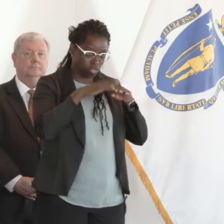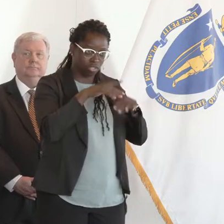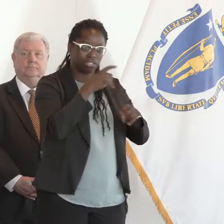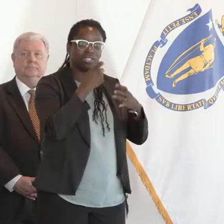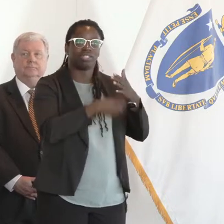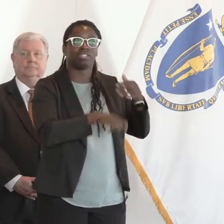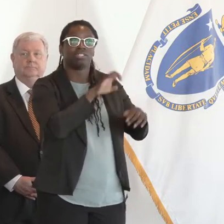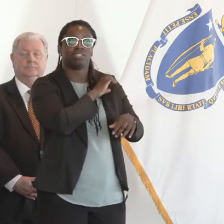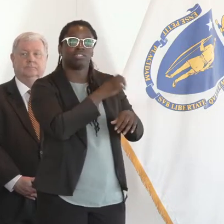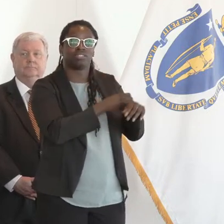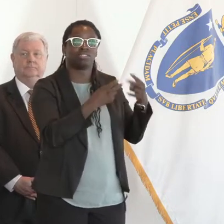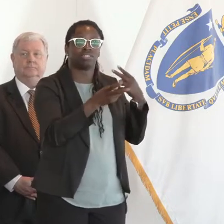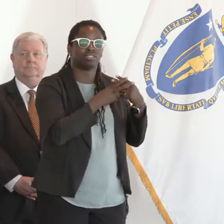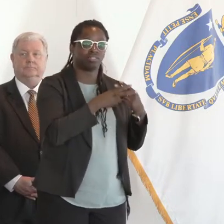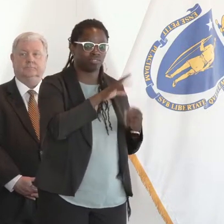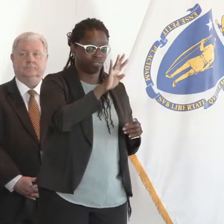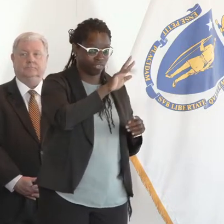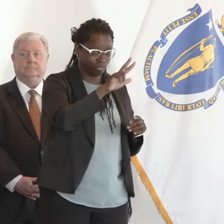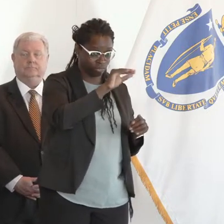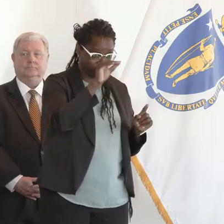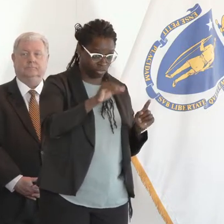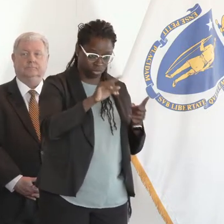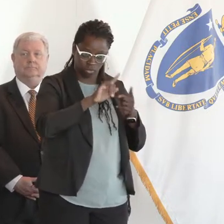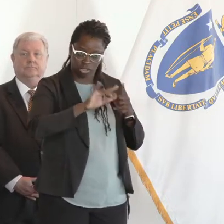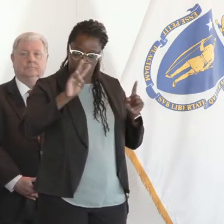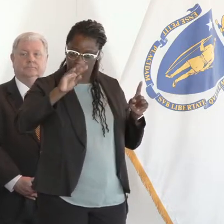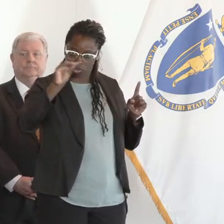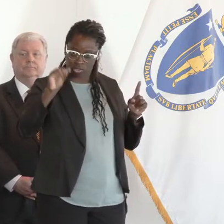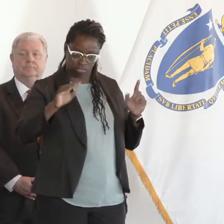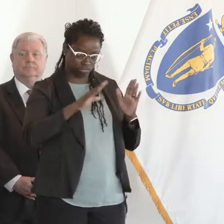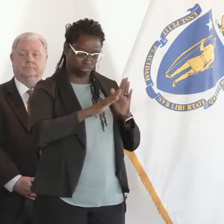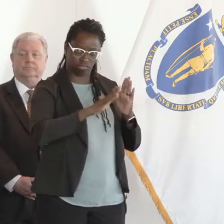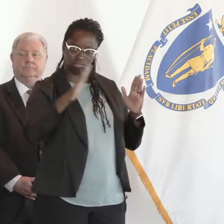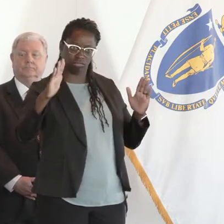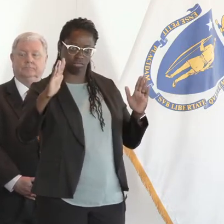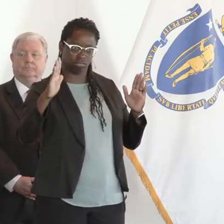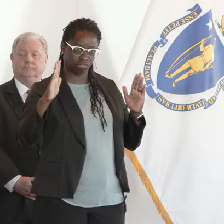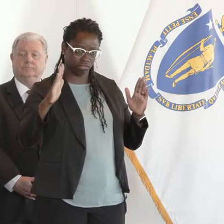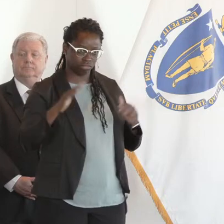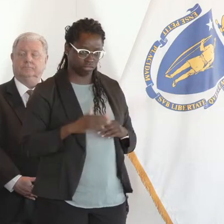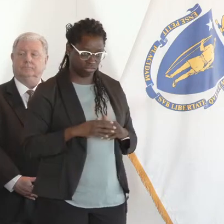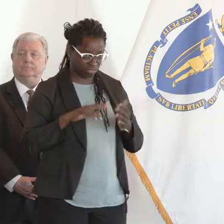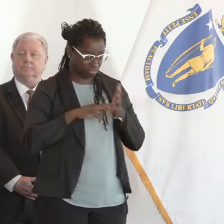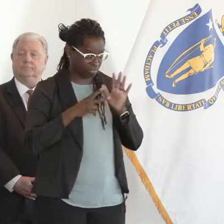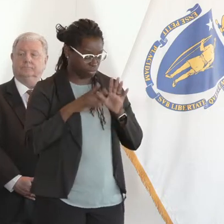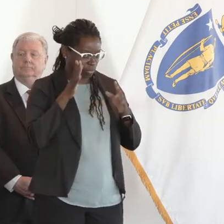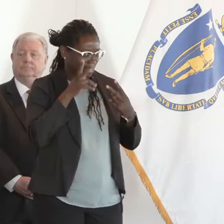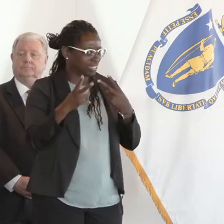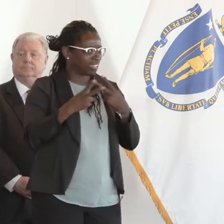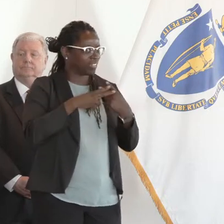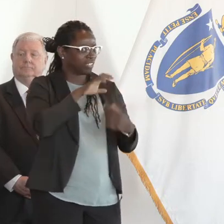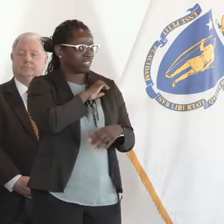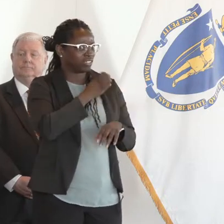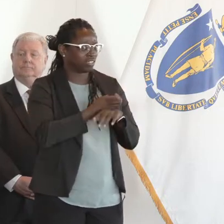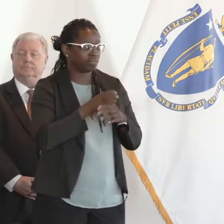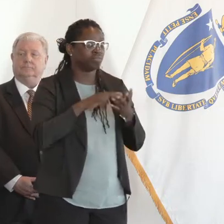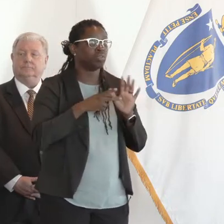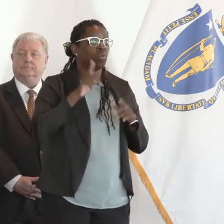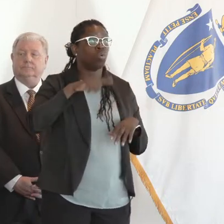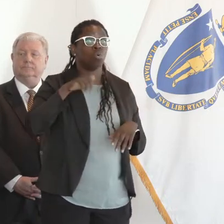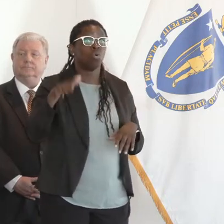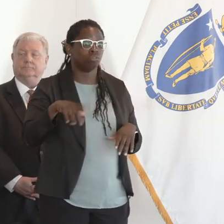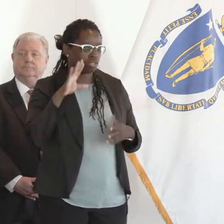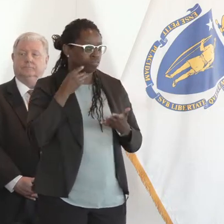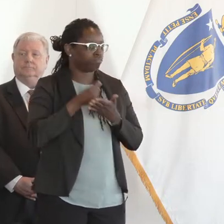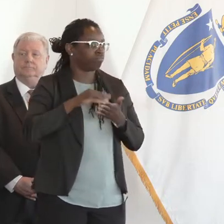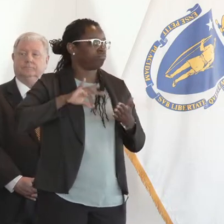to 72%, all dollars back into our residents' pockets with similar reductions in operational emissions, and not